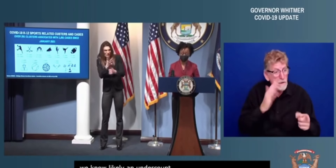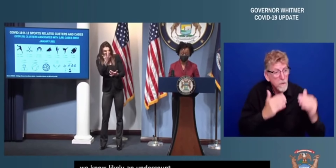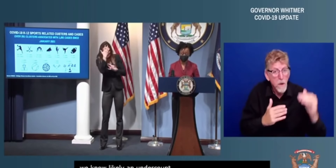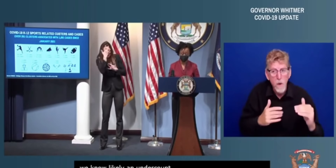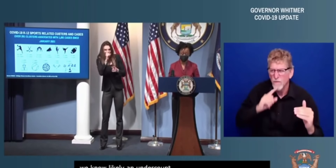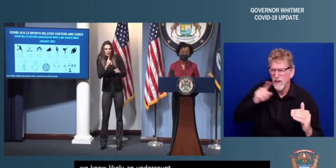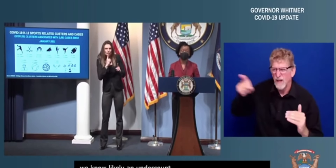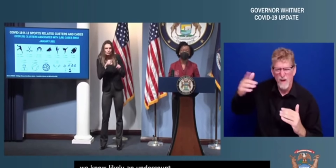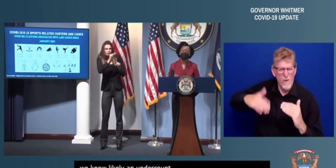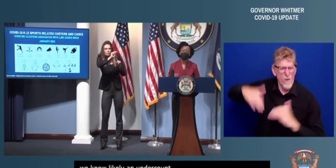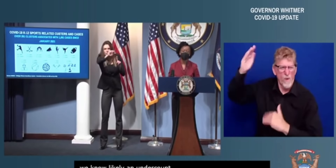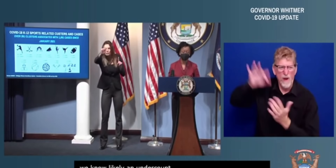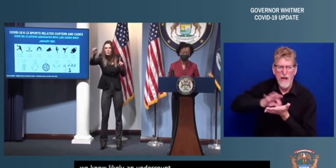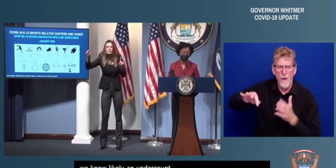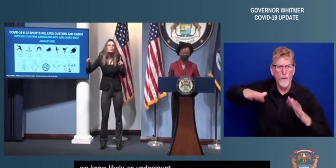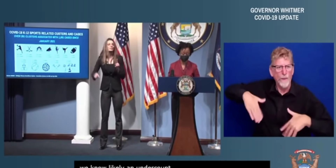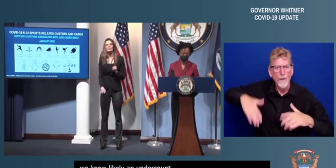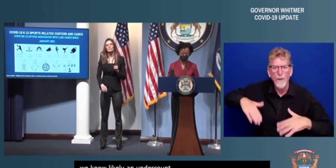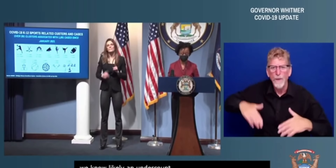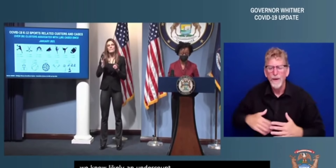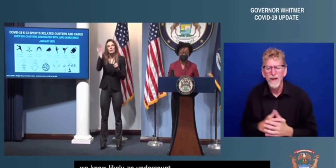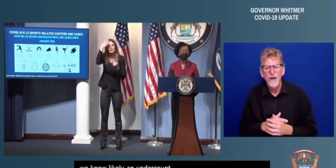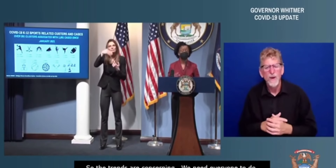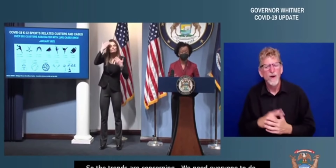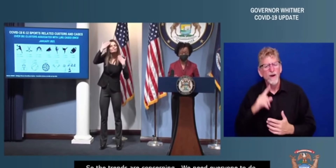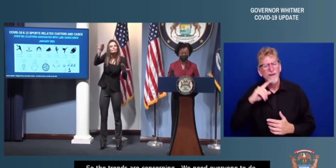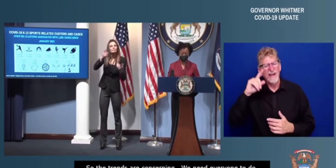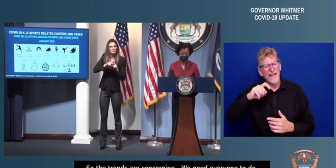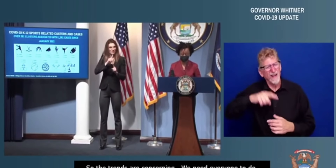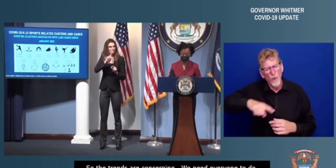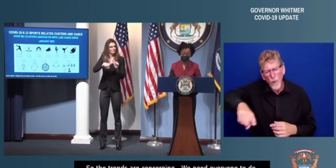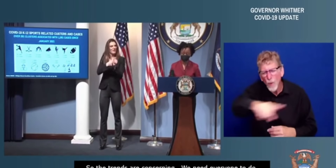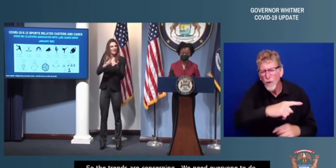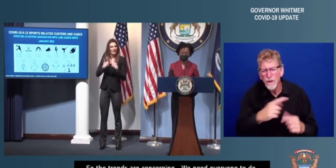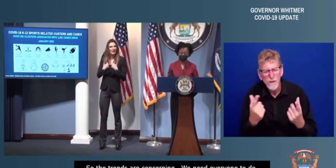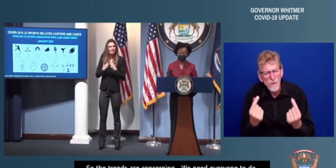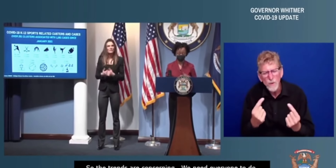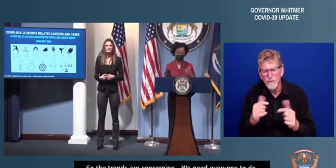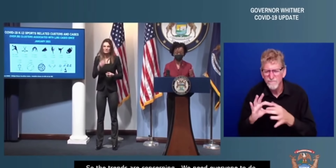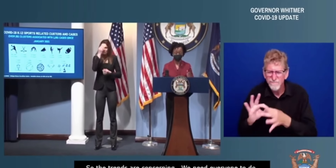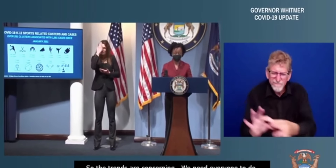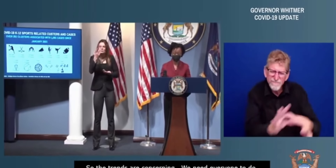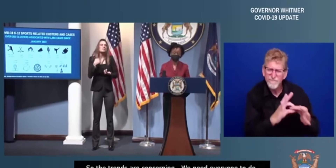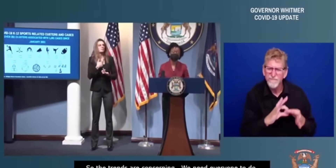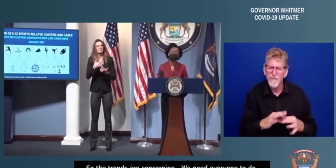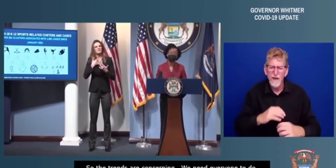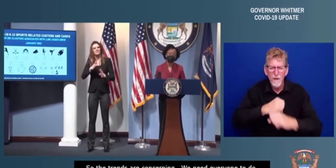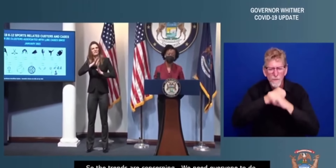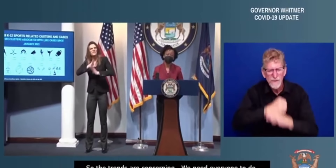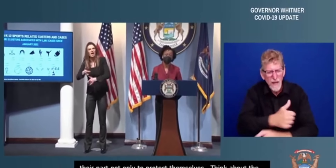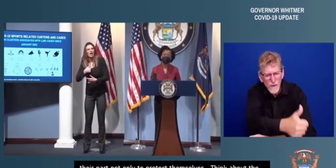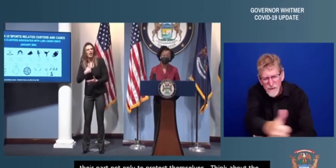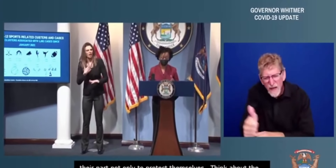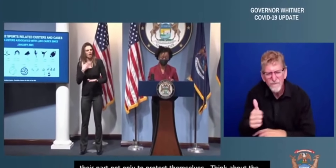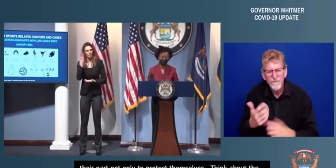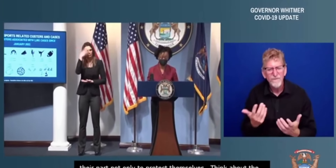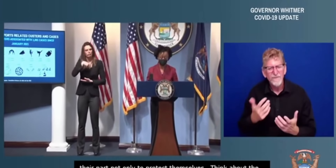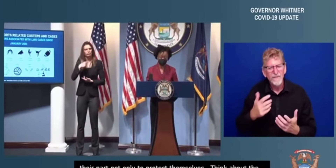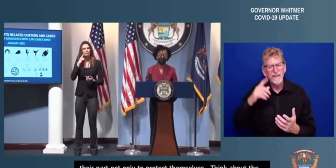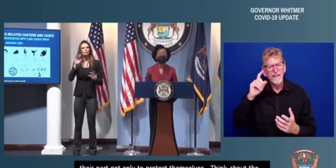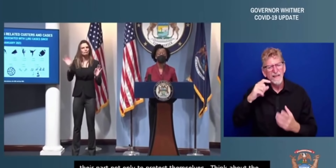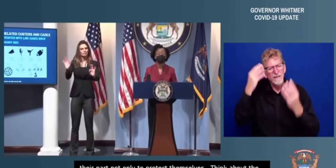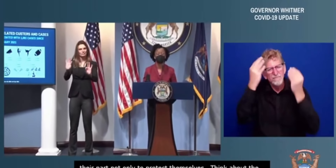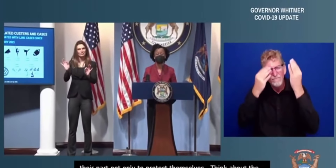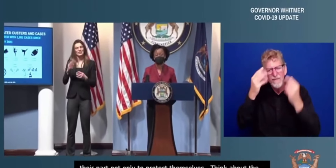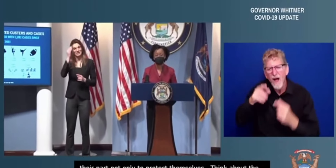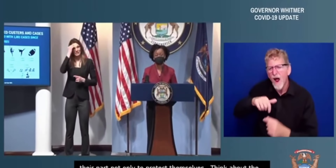to do their part, not only to protect themselves. Think about the person who may have an underlying medical condition or who is older